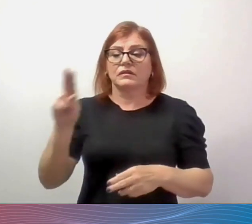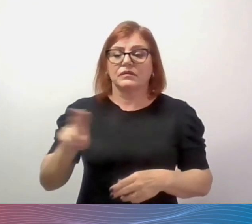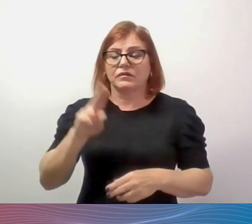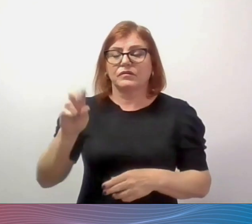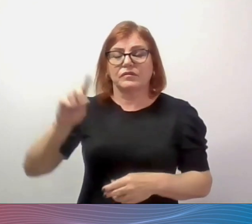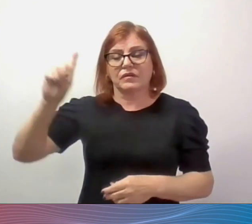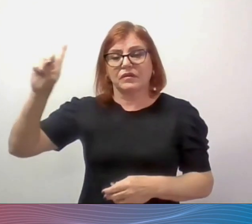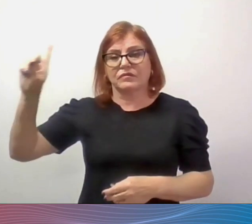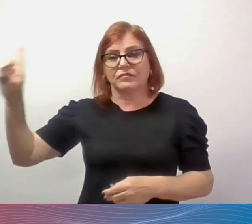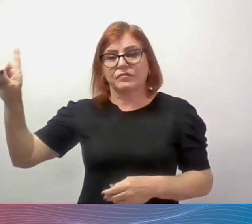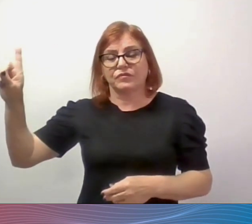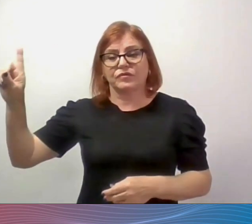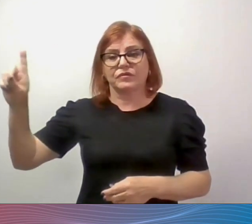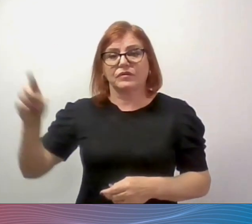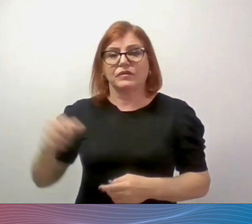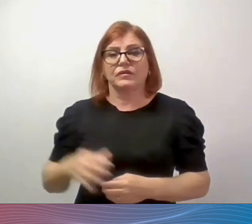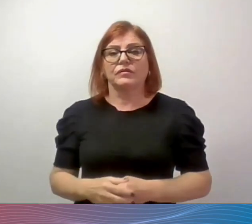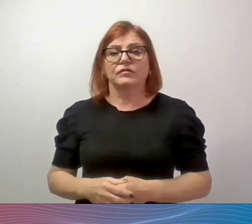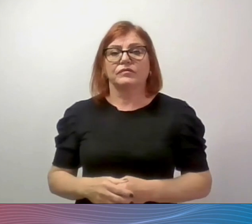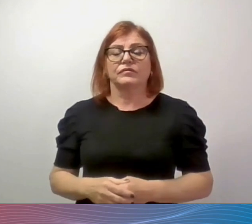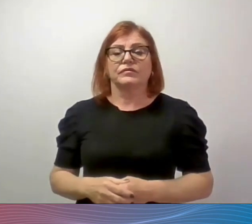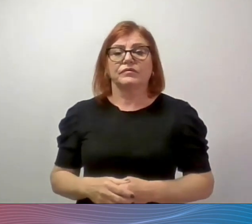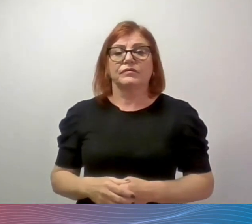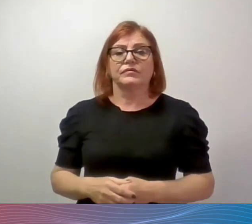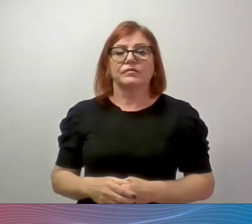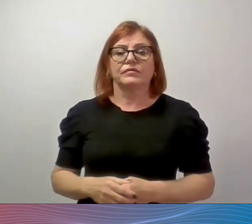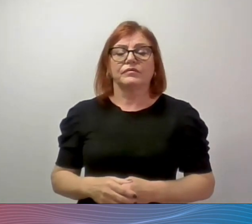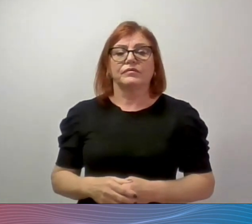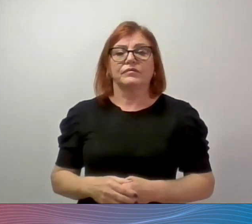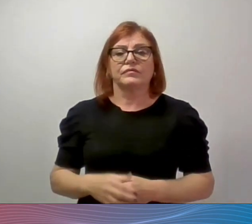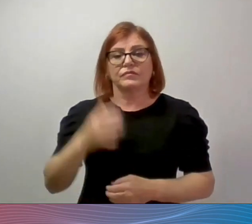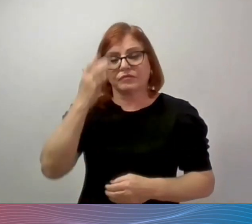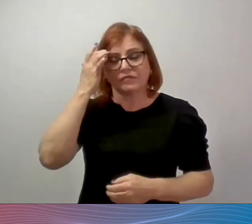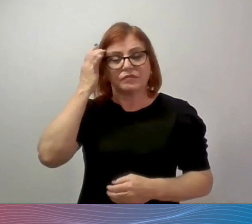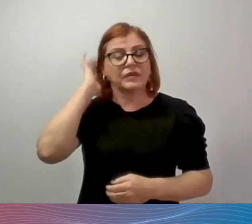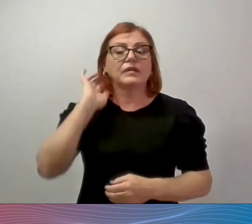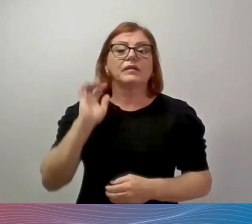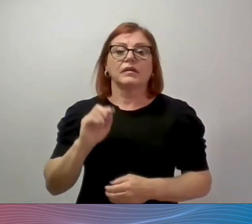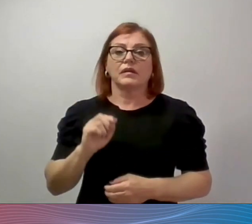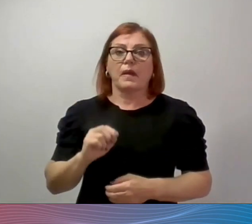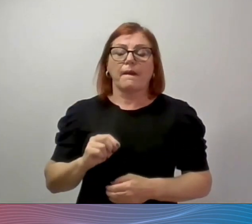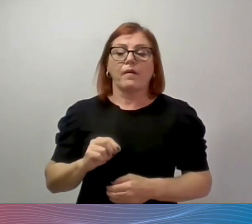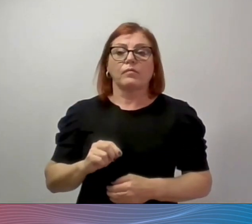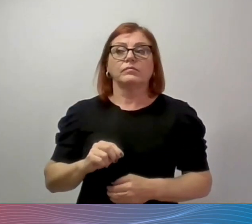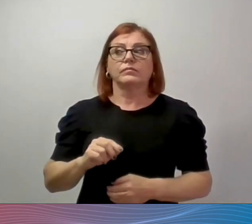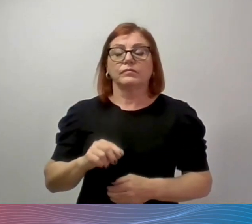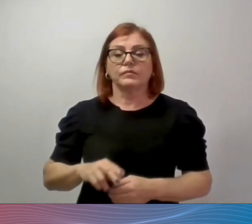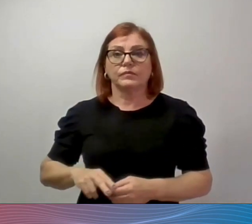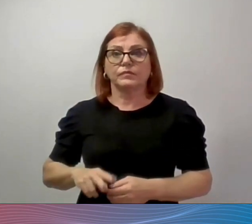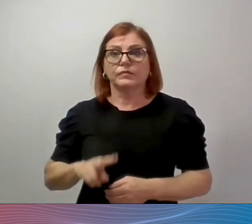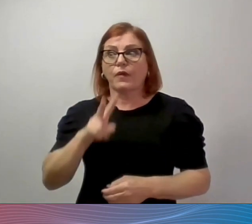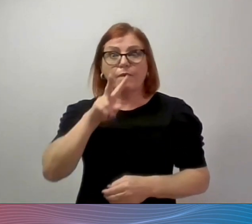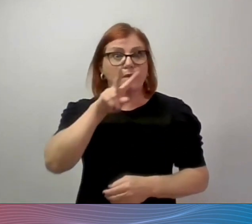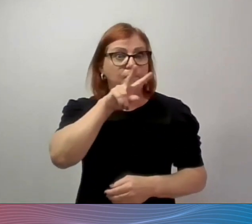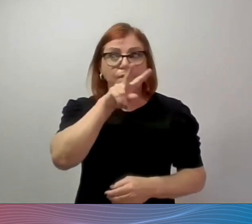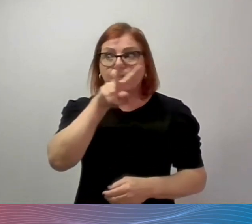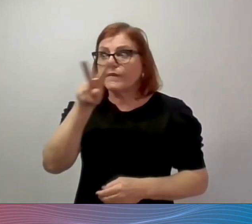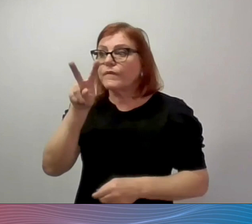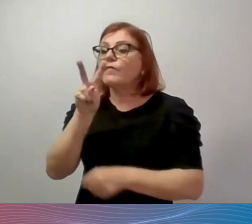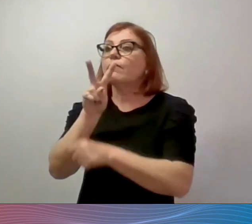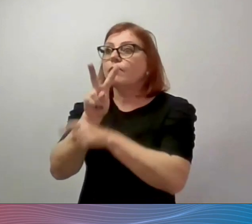weakness, they became useless. Não afrouxe nesse lado. Do not be loosed in this